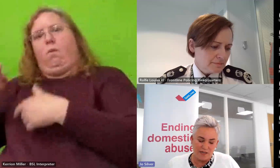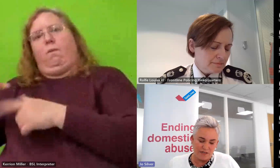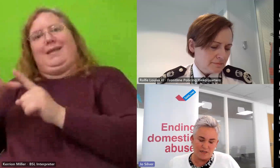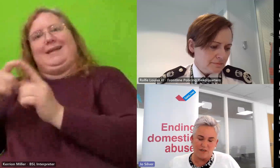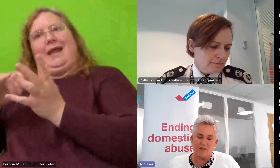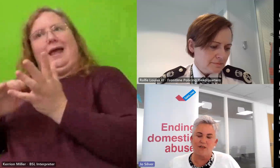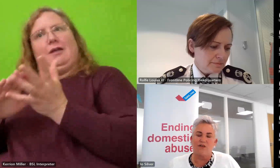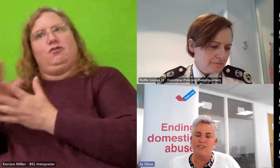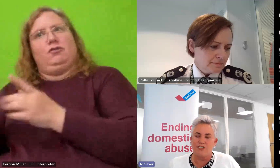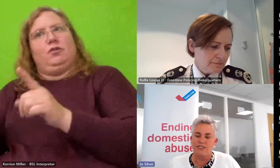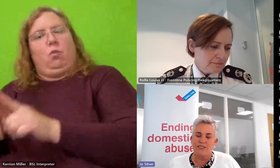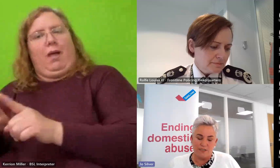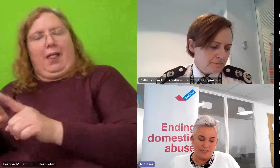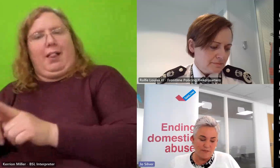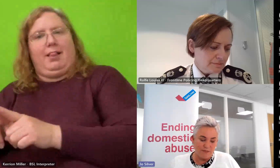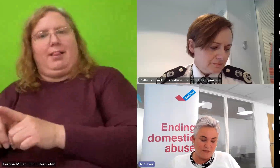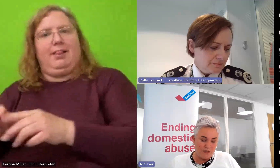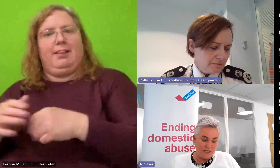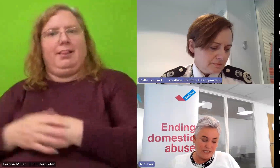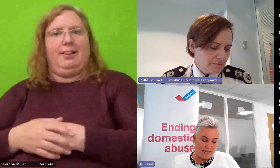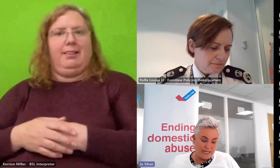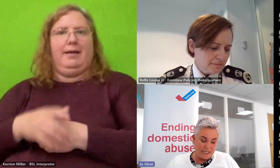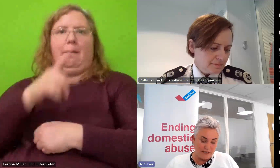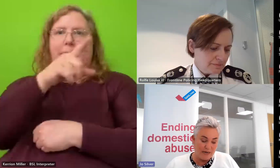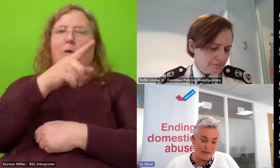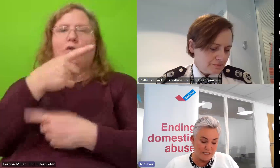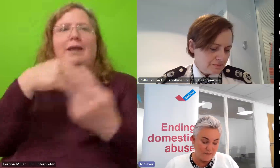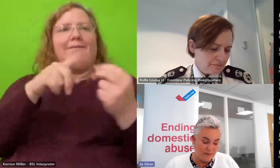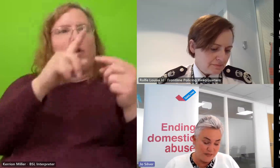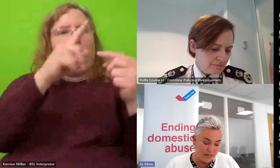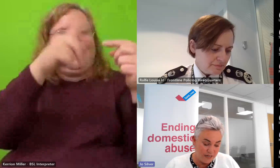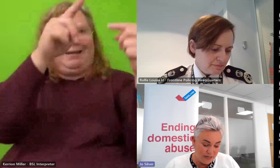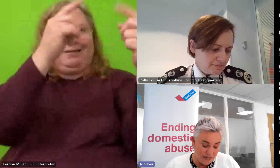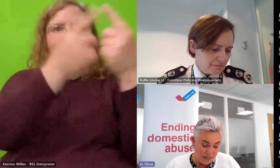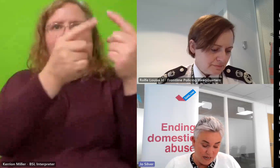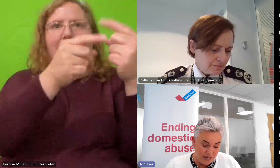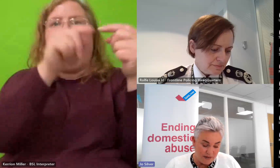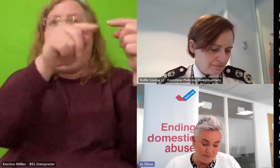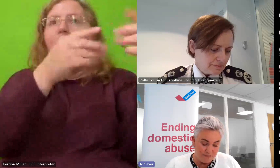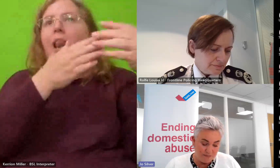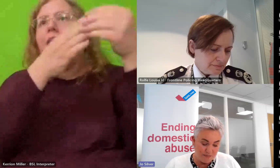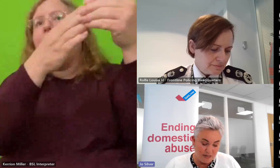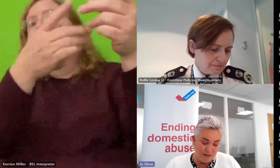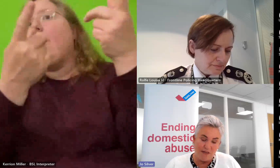other questions to explore further than that. So that was some of the